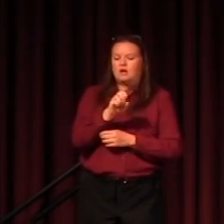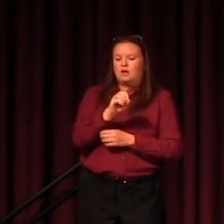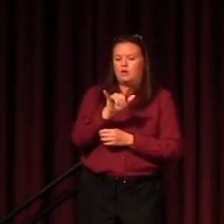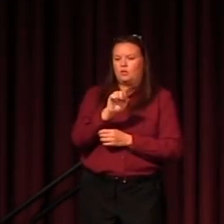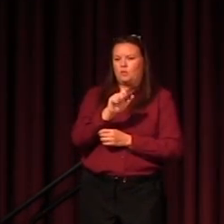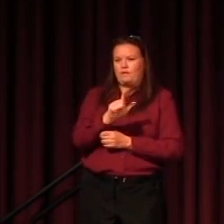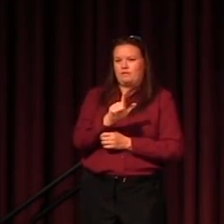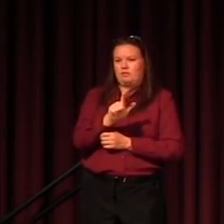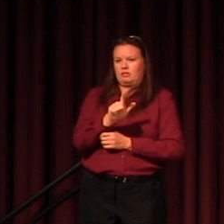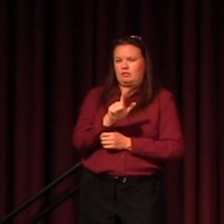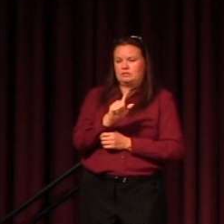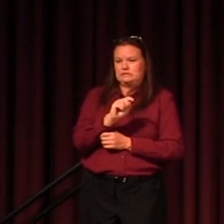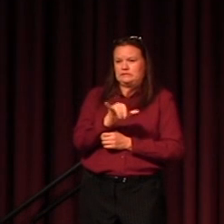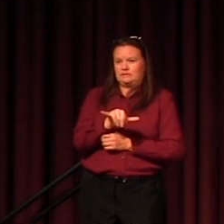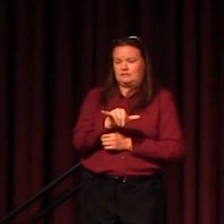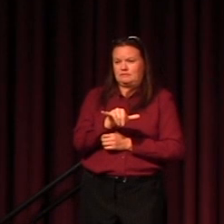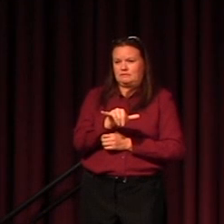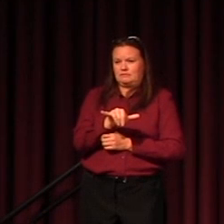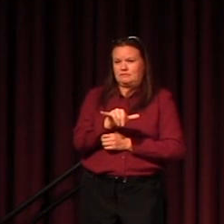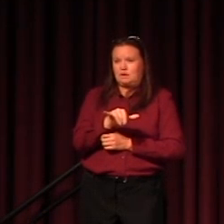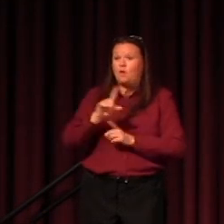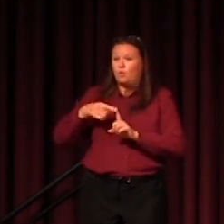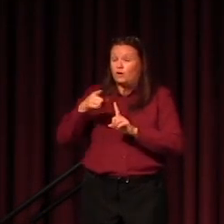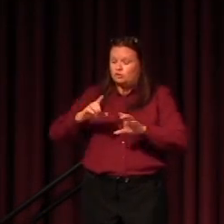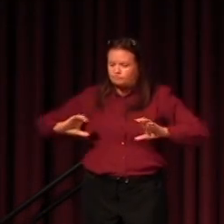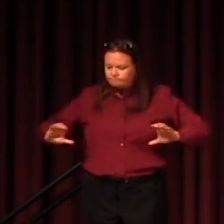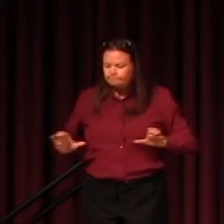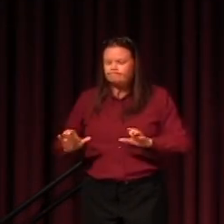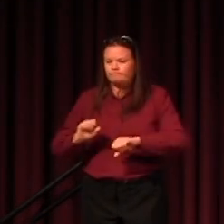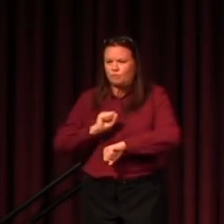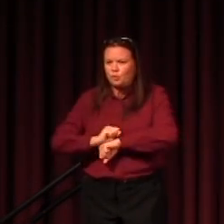Doing this work is an act of loyalty.